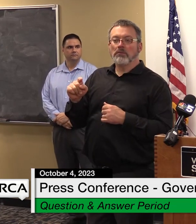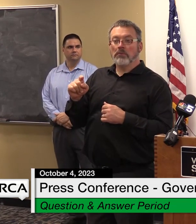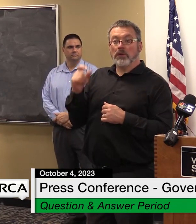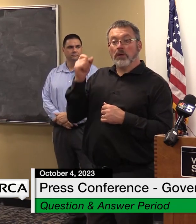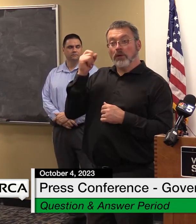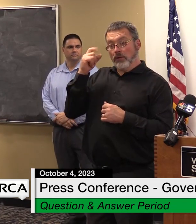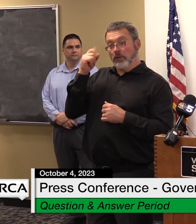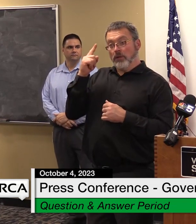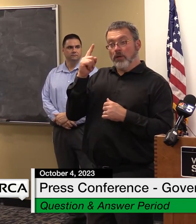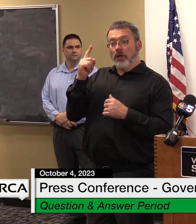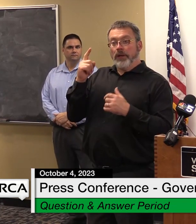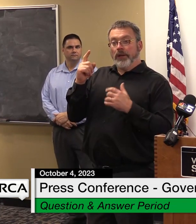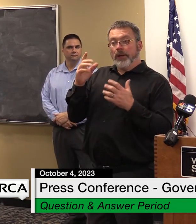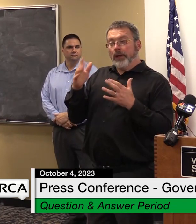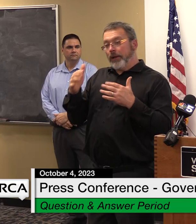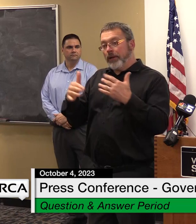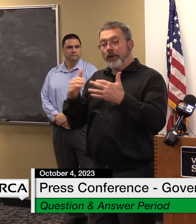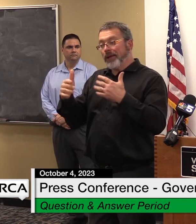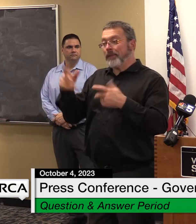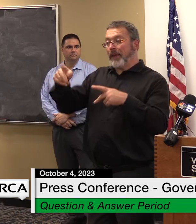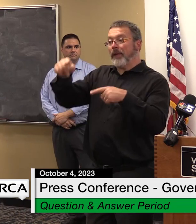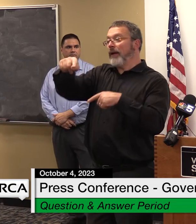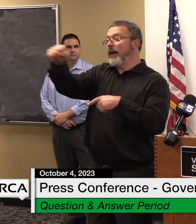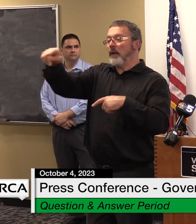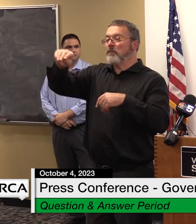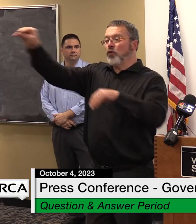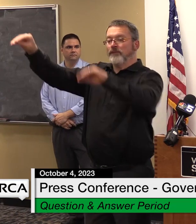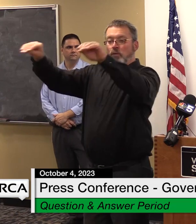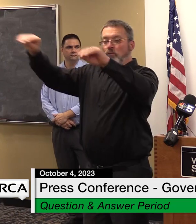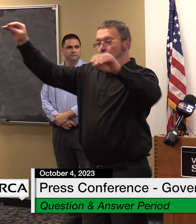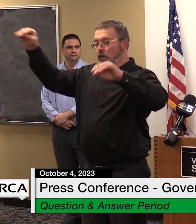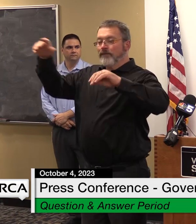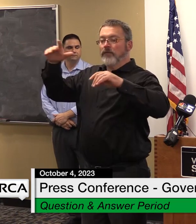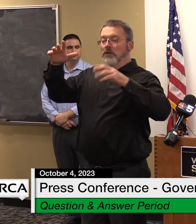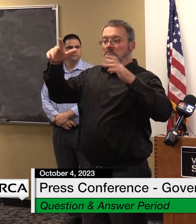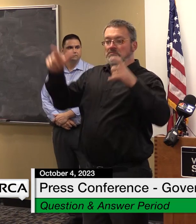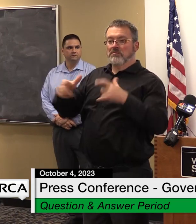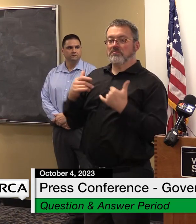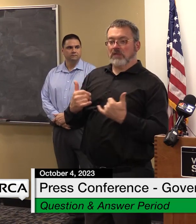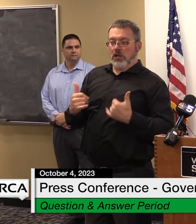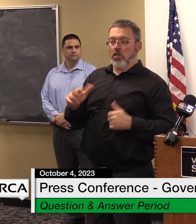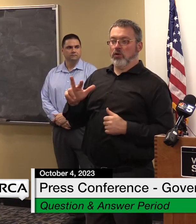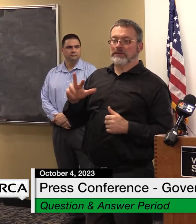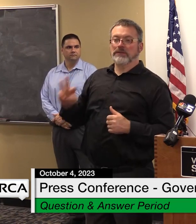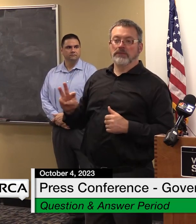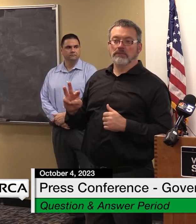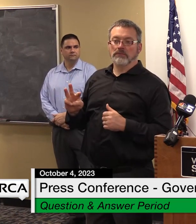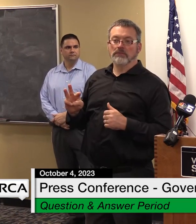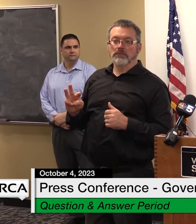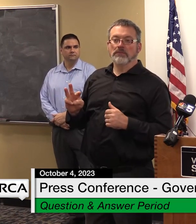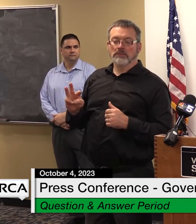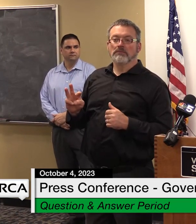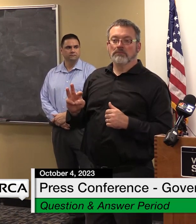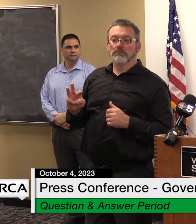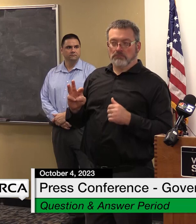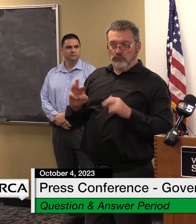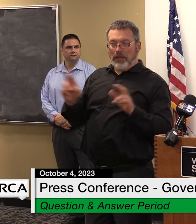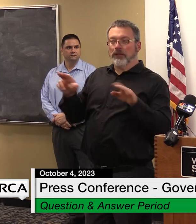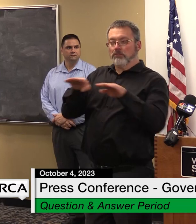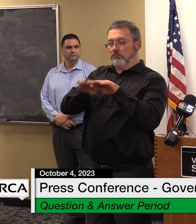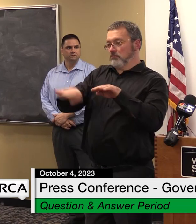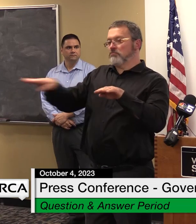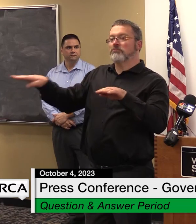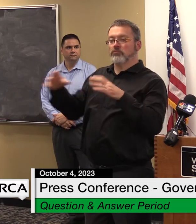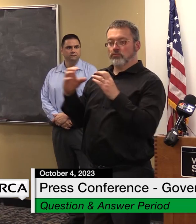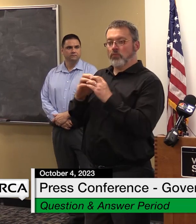things done, people find other type of solutions. So right now, we're still looking at 36 units for